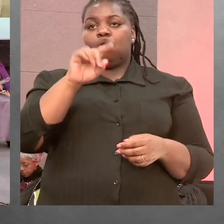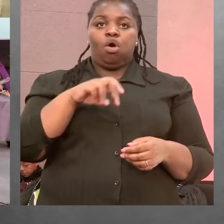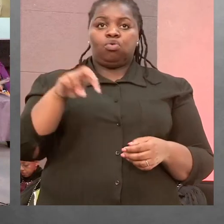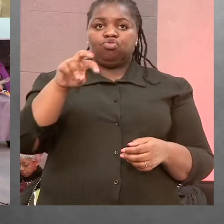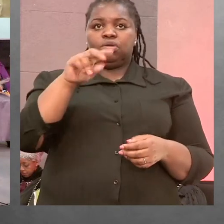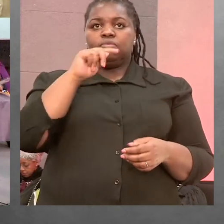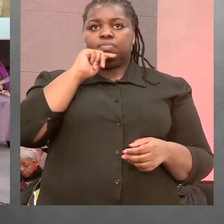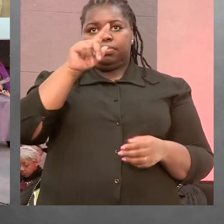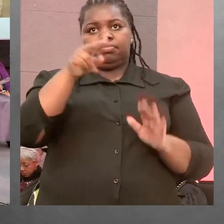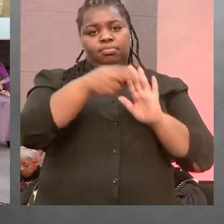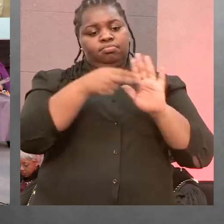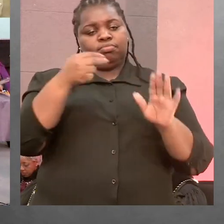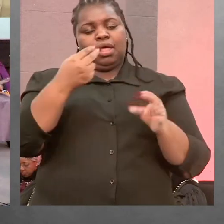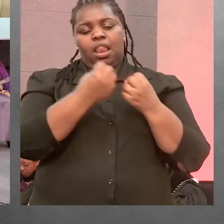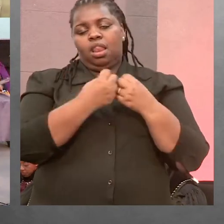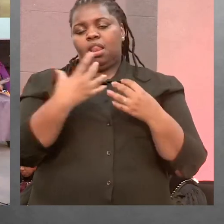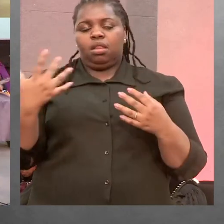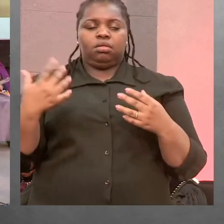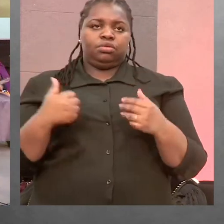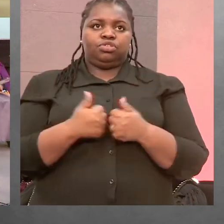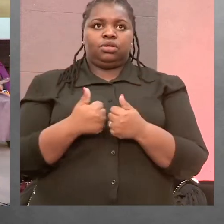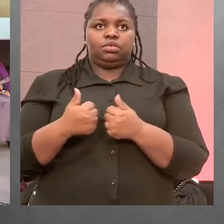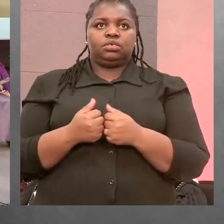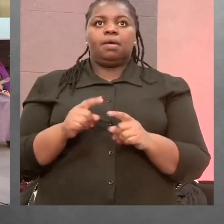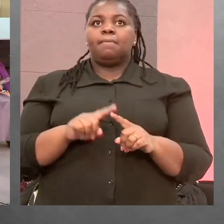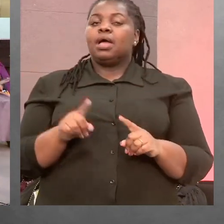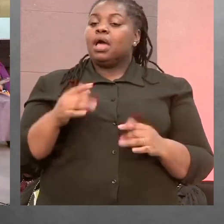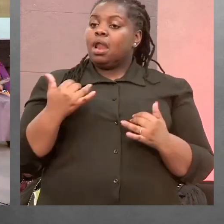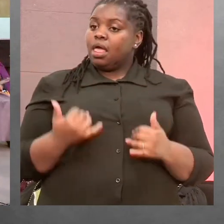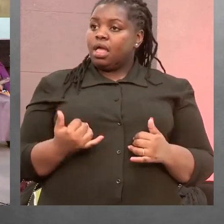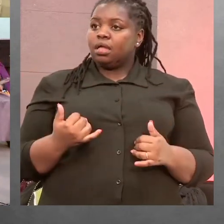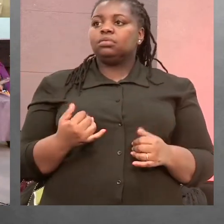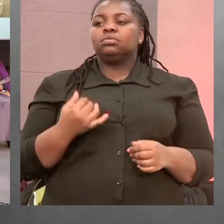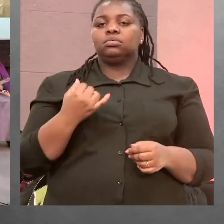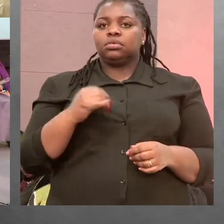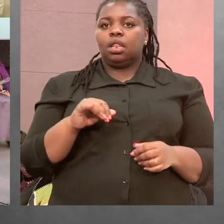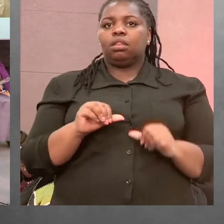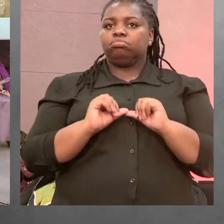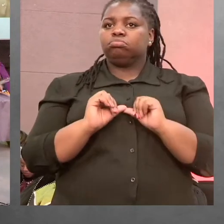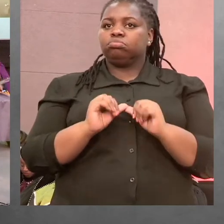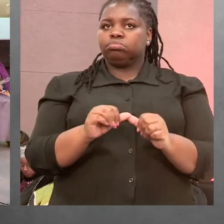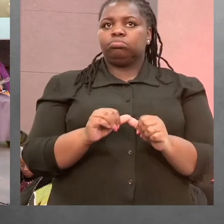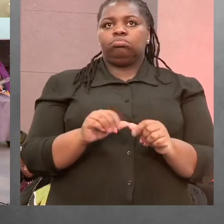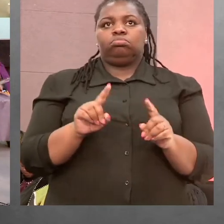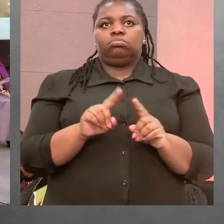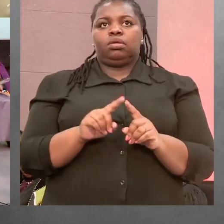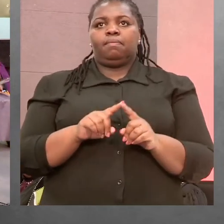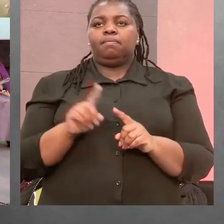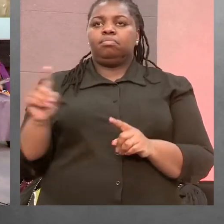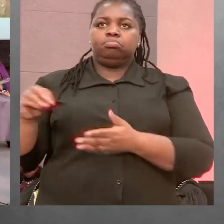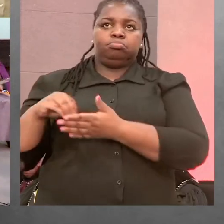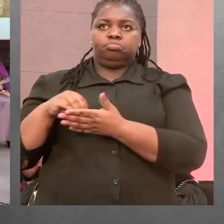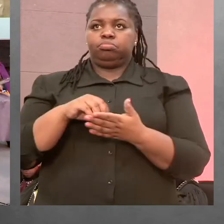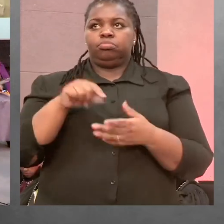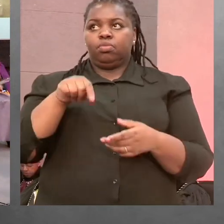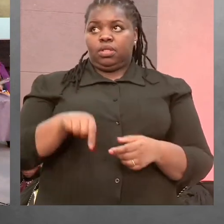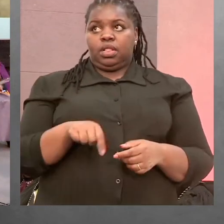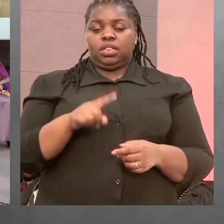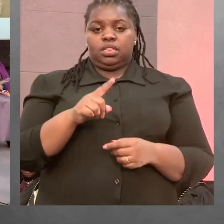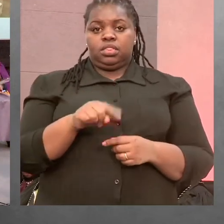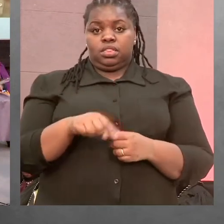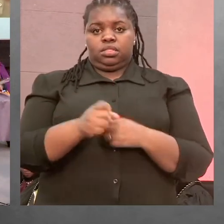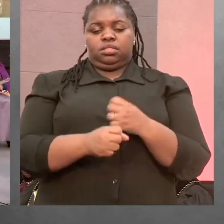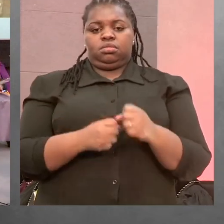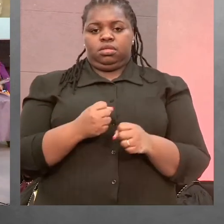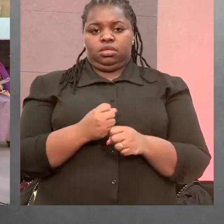been marked by numerous challenges, yet your tenacity and determination have brought you to this